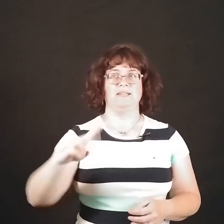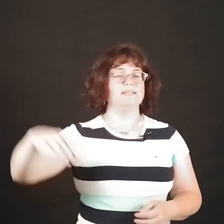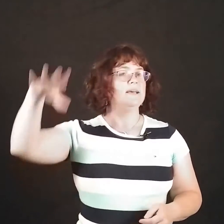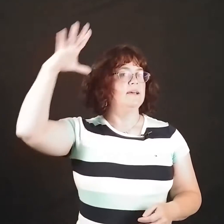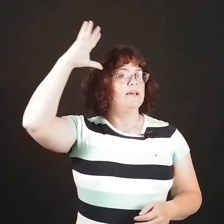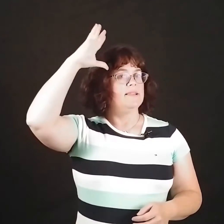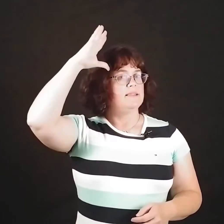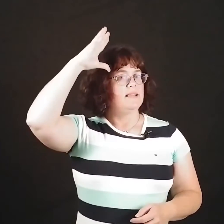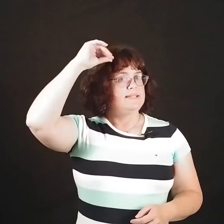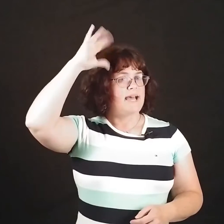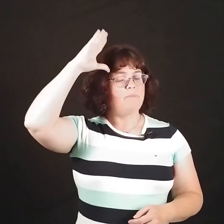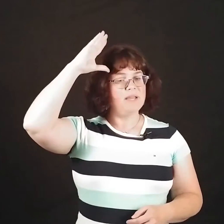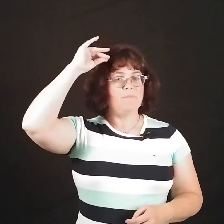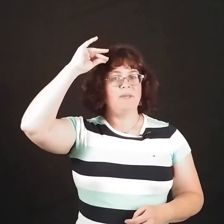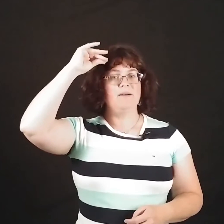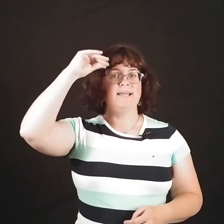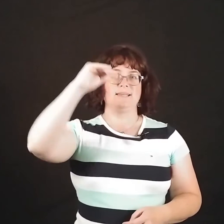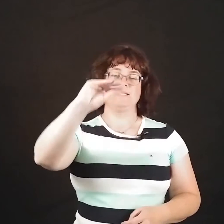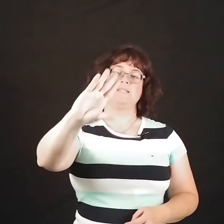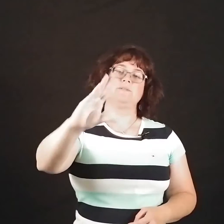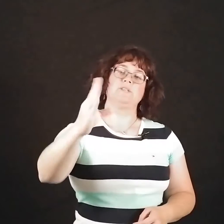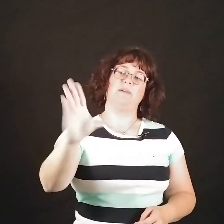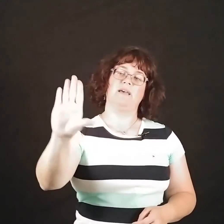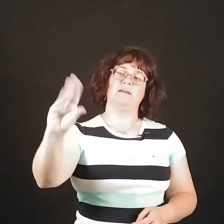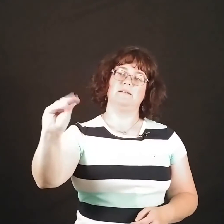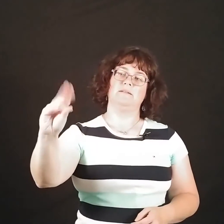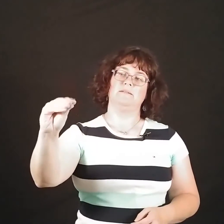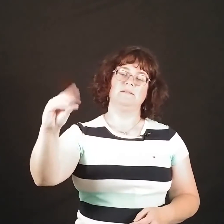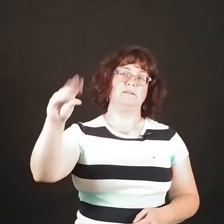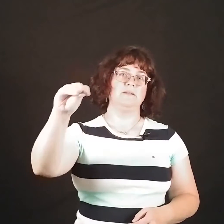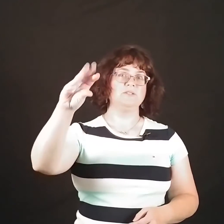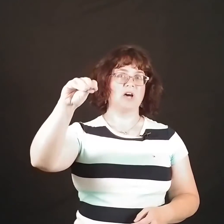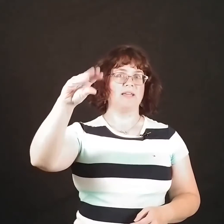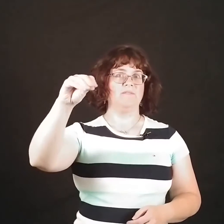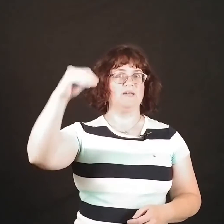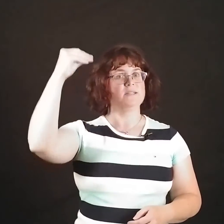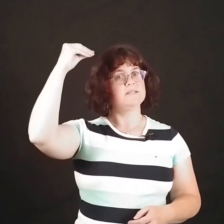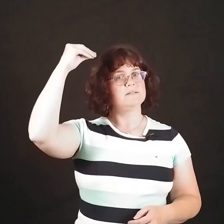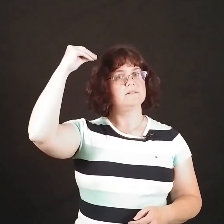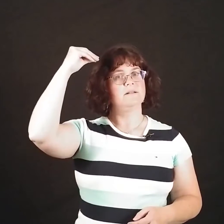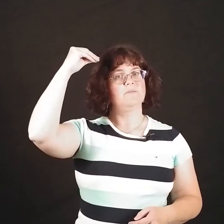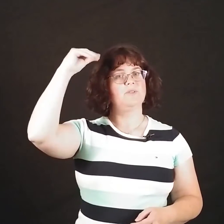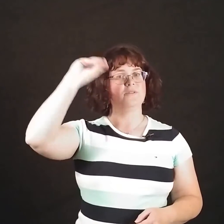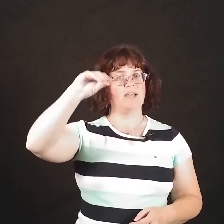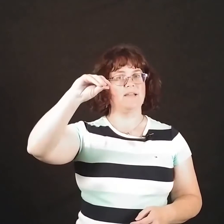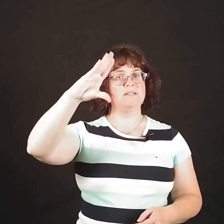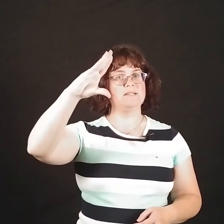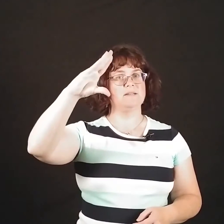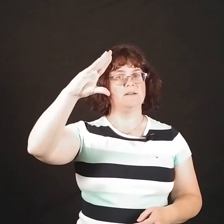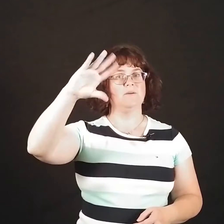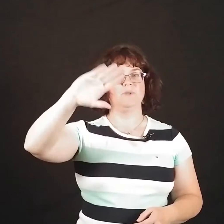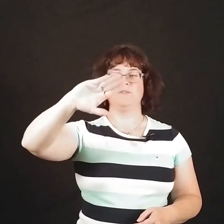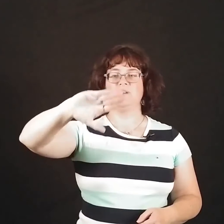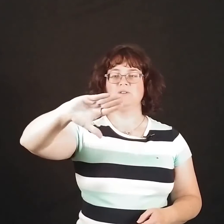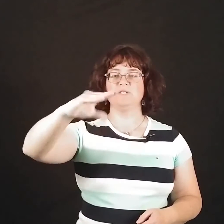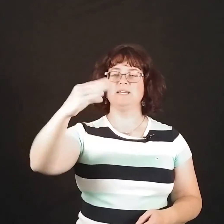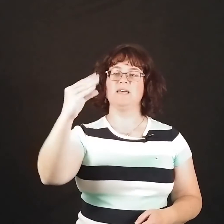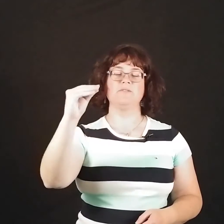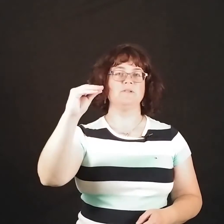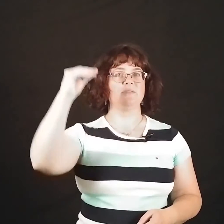signs. Tapping up here like this, so you make a little talkie face with your hands, with your fingers together and your